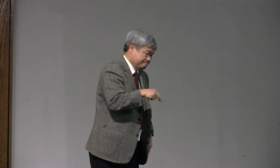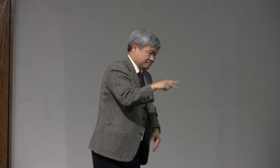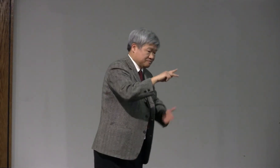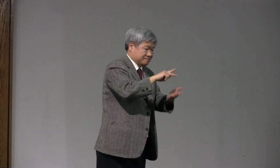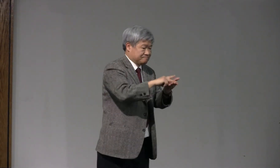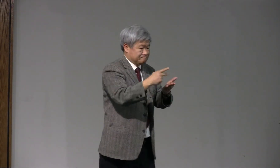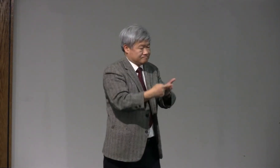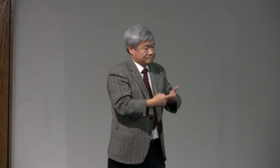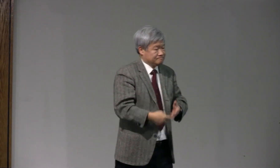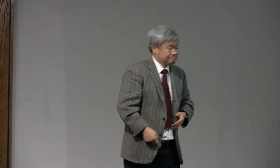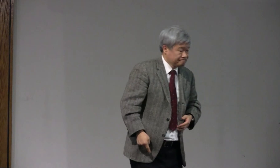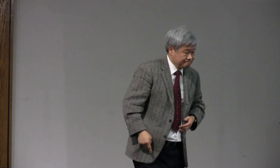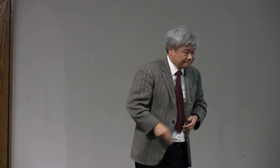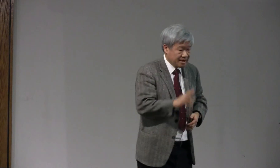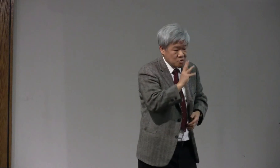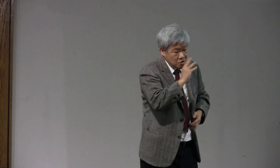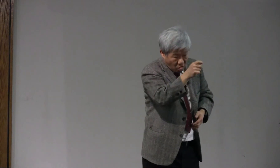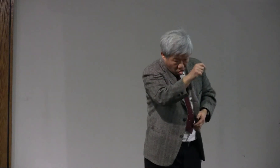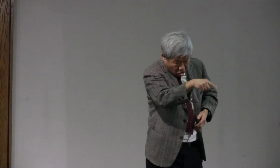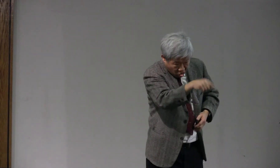Turn off the lights. Go to the kitchen.